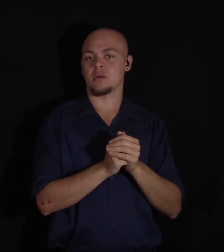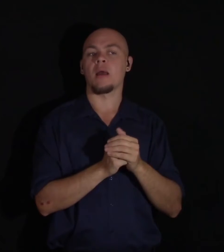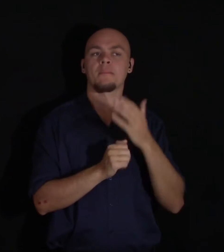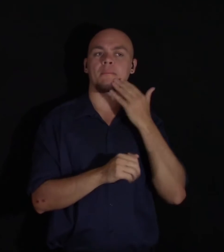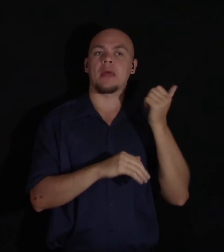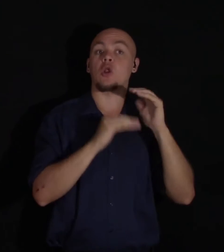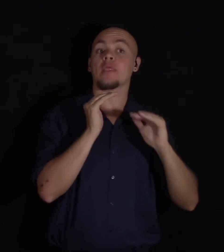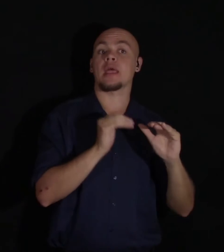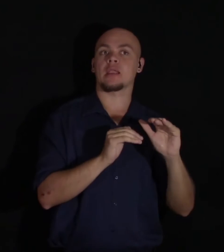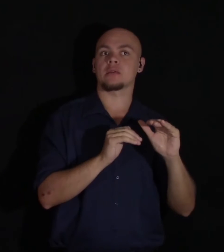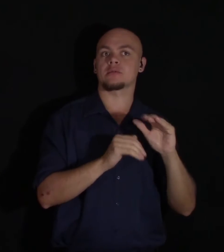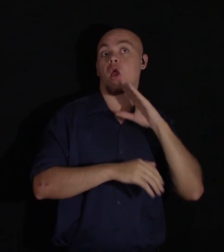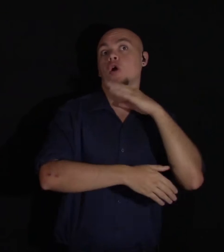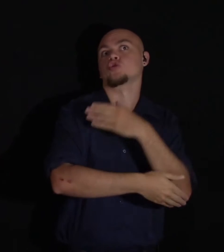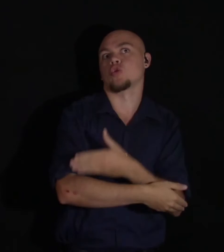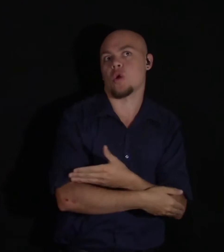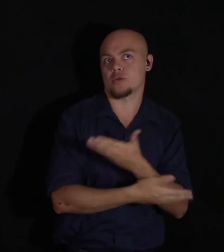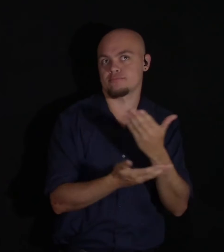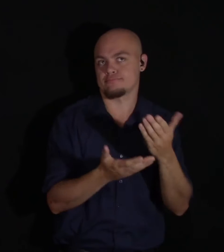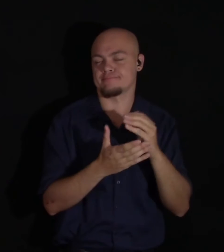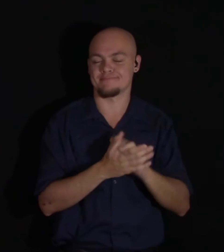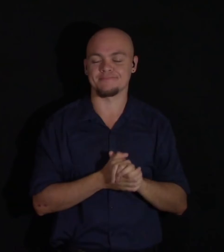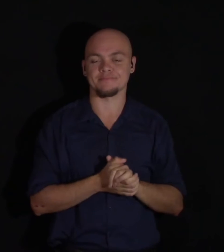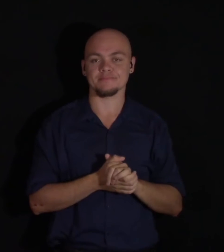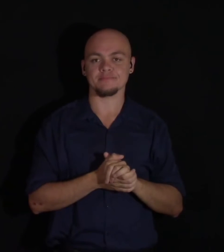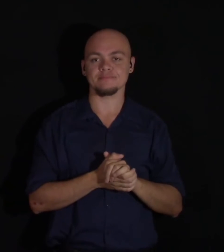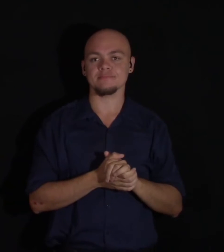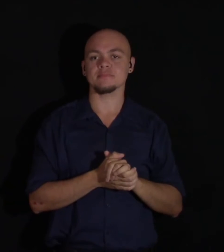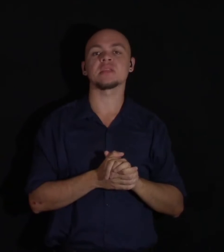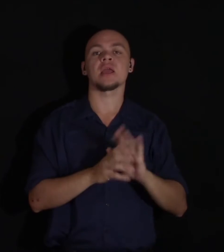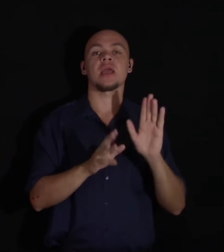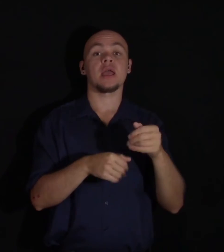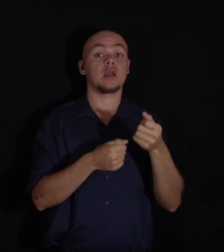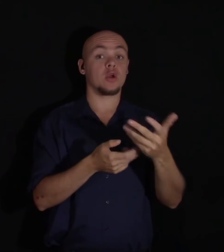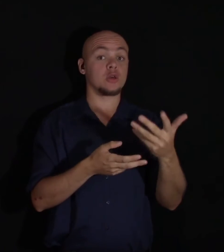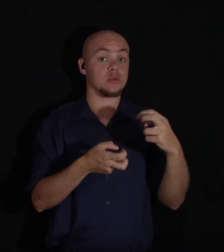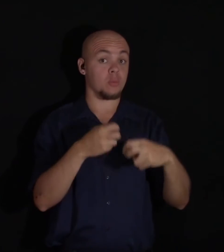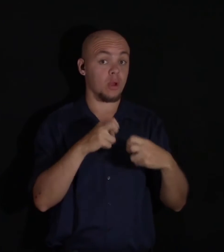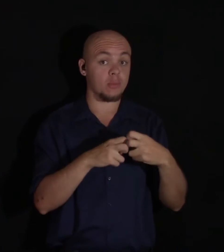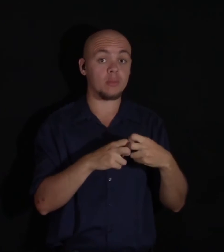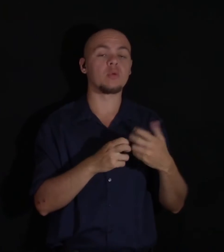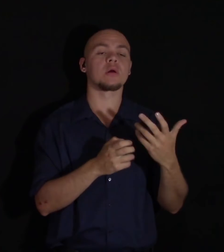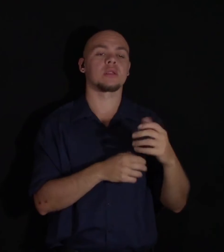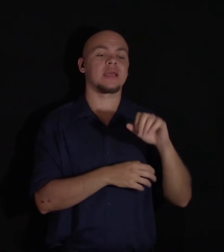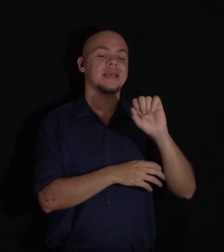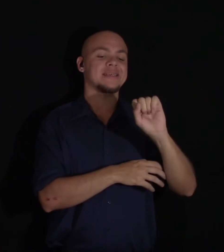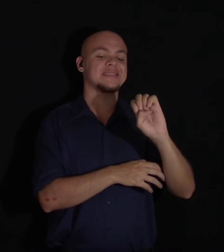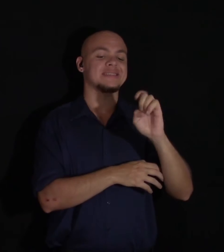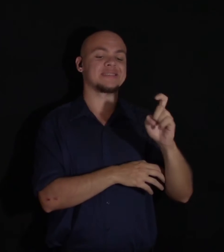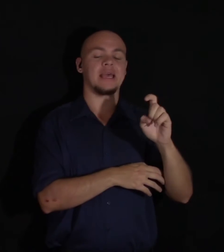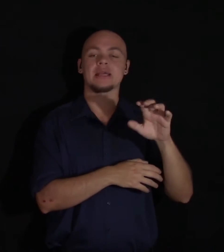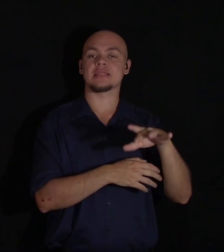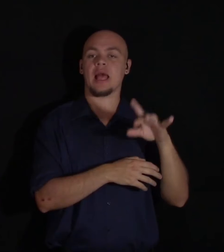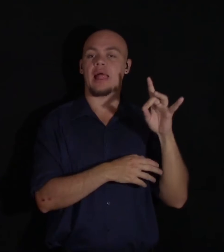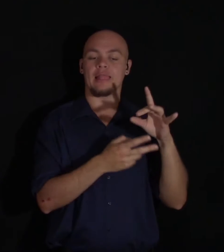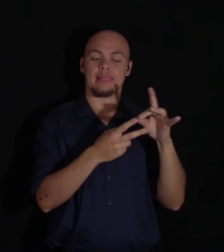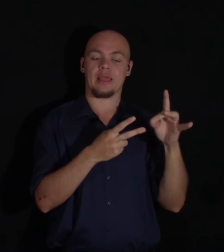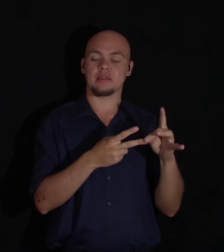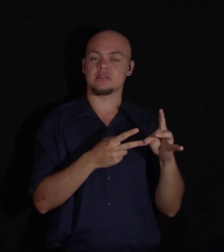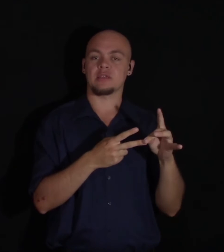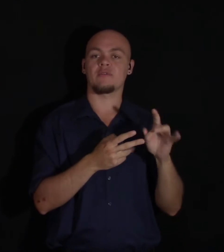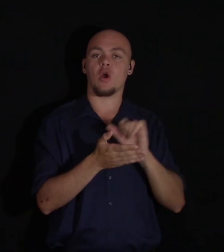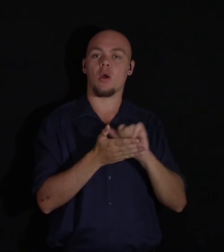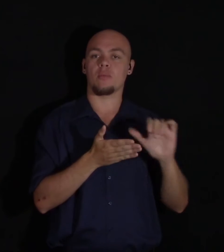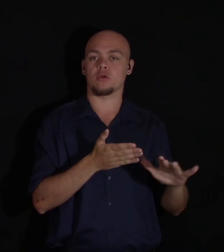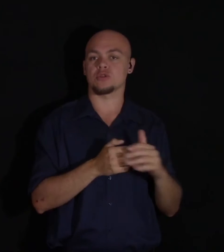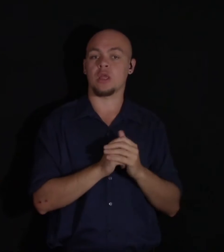can in that saying. This leads to things such as sex selective abortion, a higher crime rate, a higher